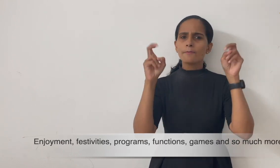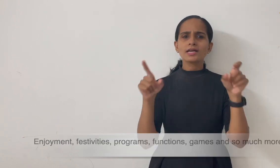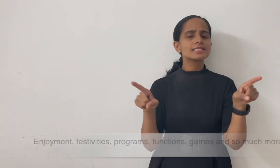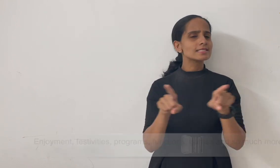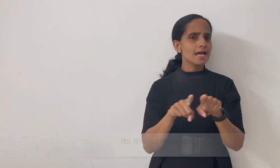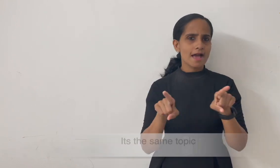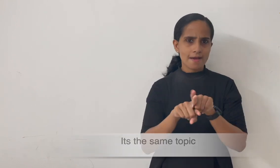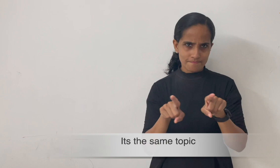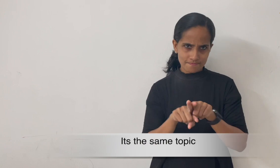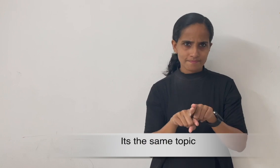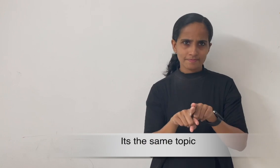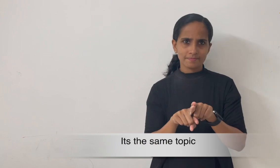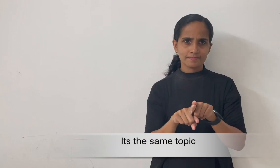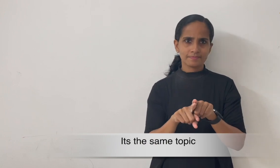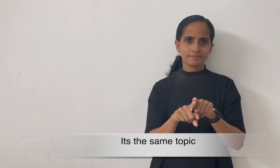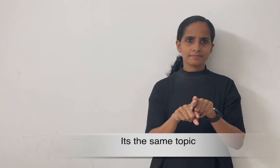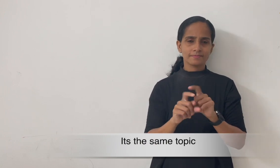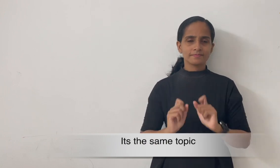more. It's the same topic.